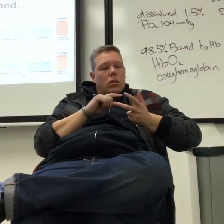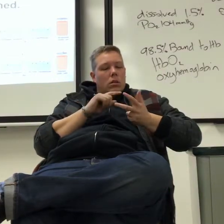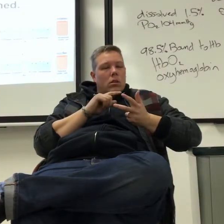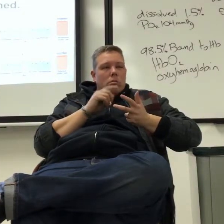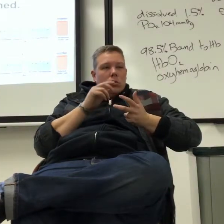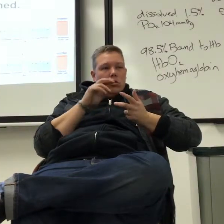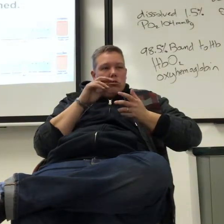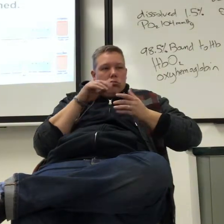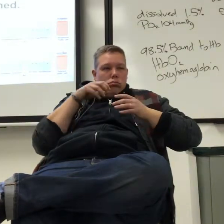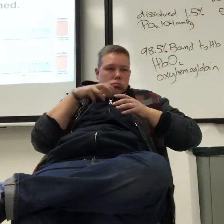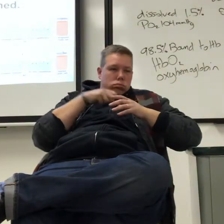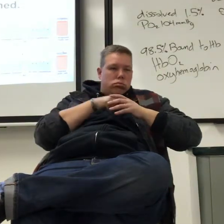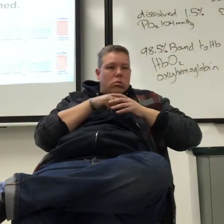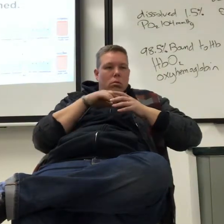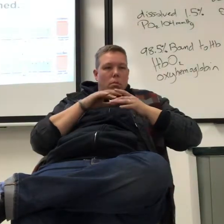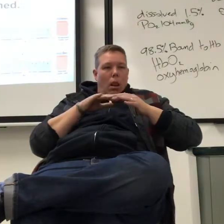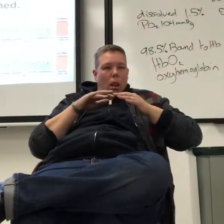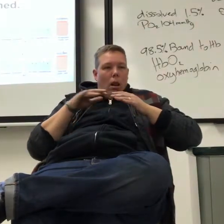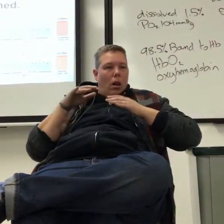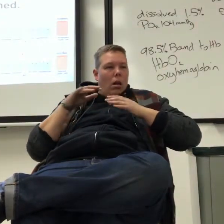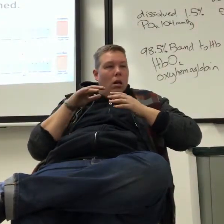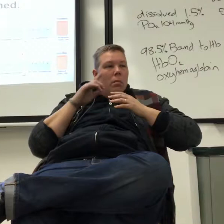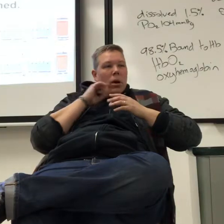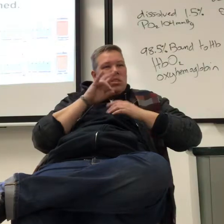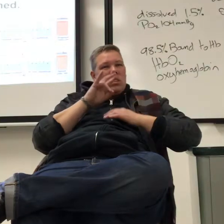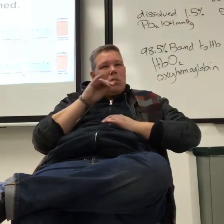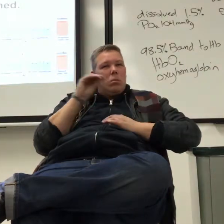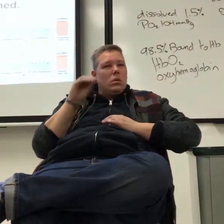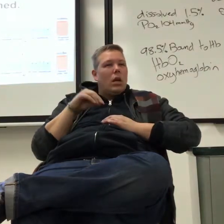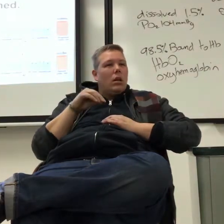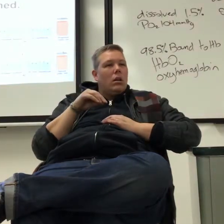just bubbled in like soda pop. It's about 7%.